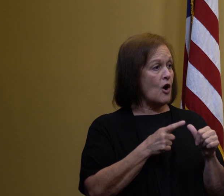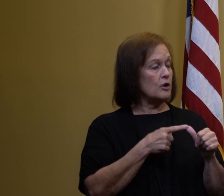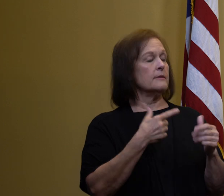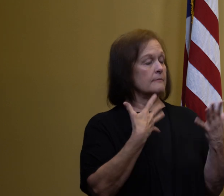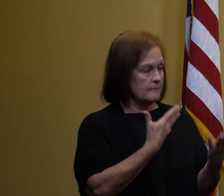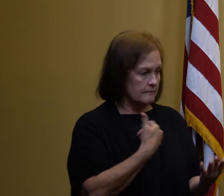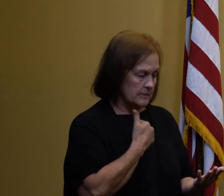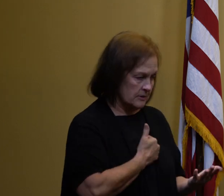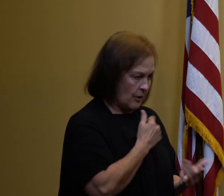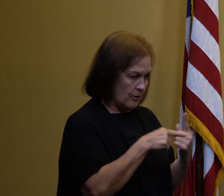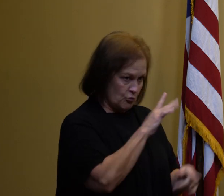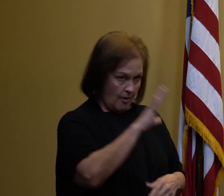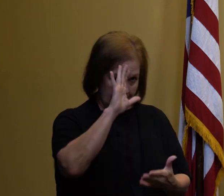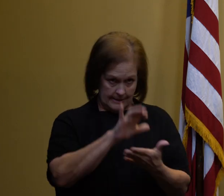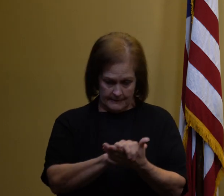my condolences for your husband.